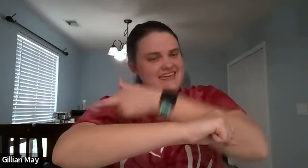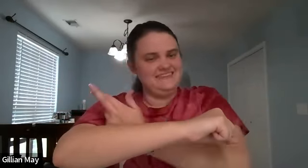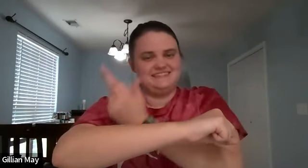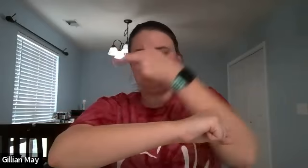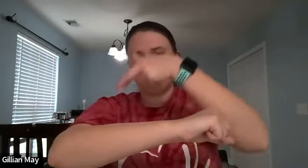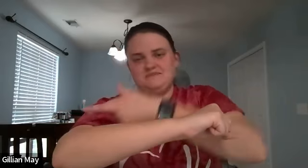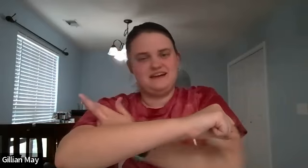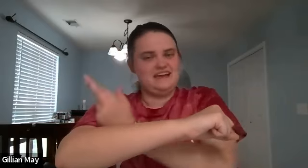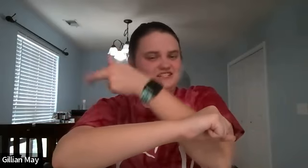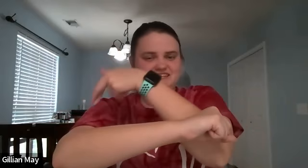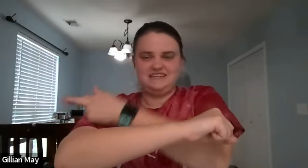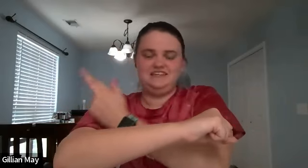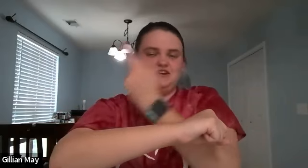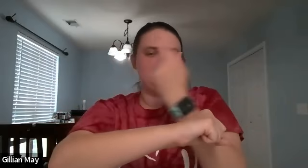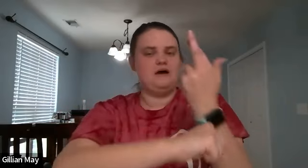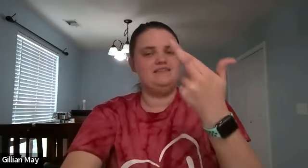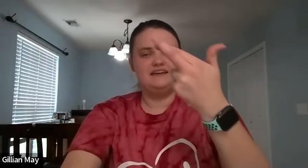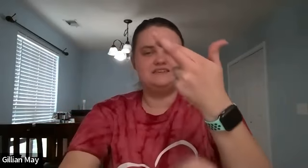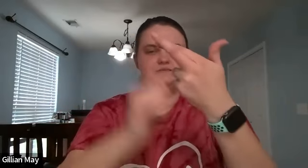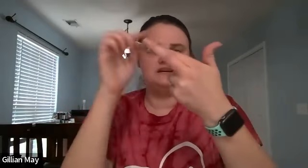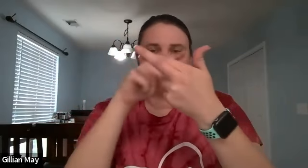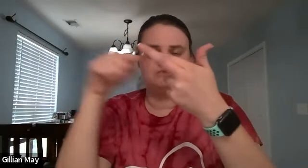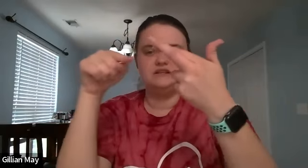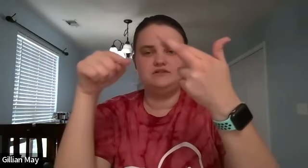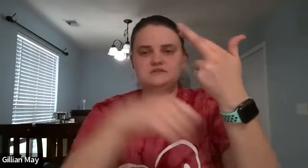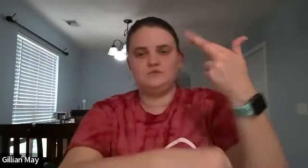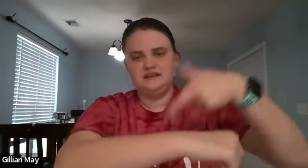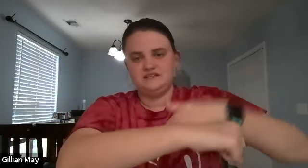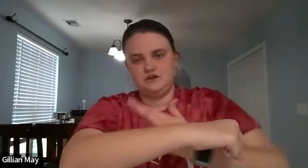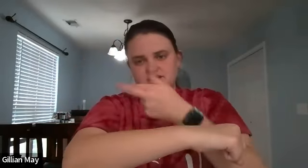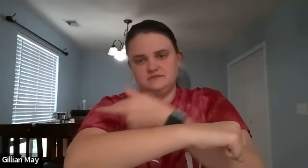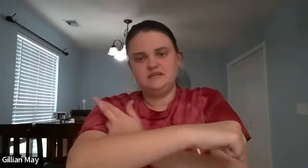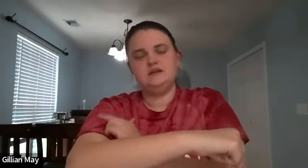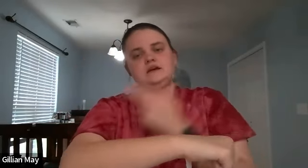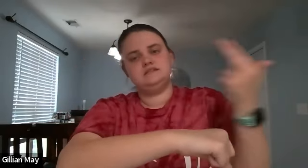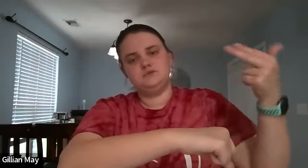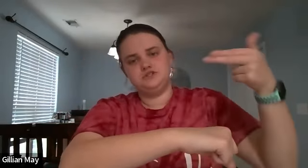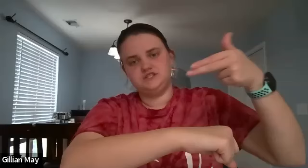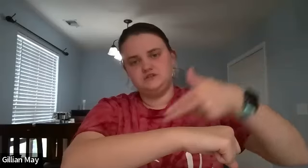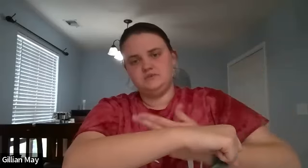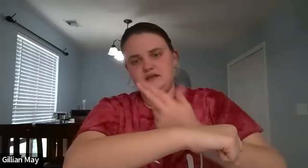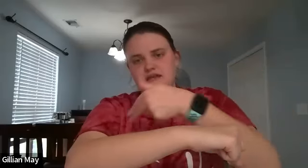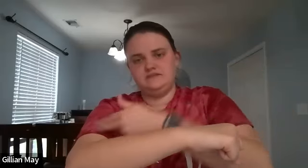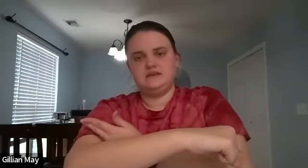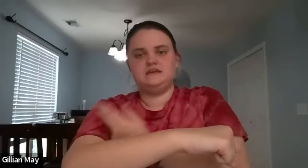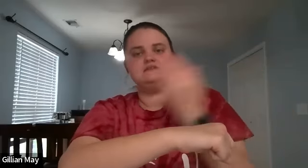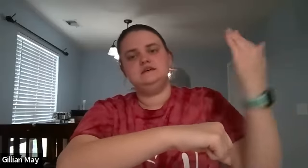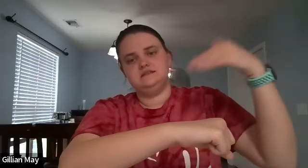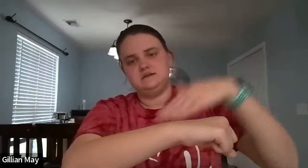And this is like one of I just think, I like this because it really looks more like a dolphin to me. Some will just do the plain this, some will